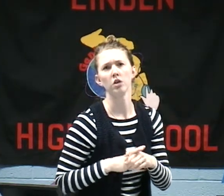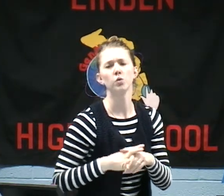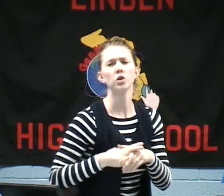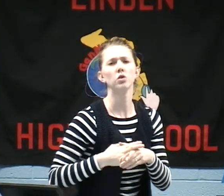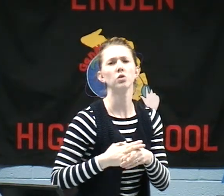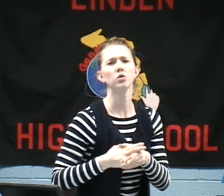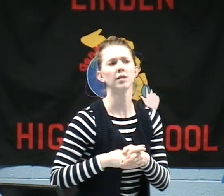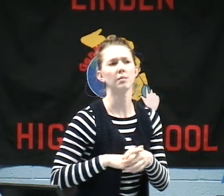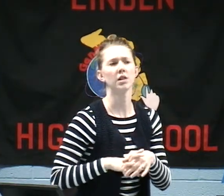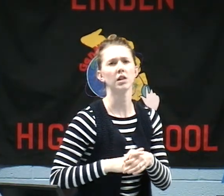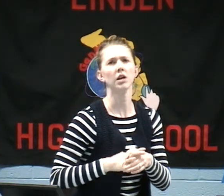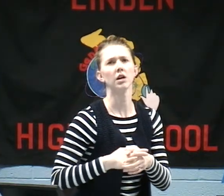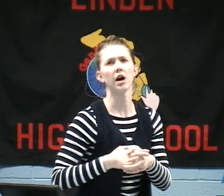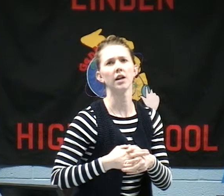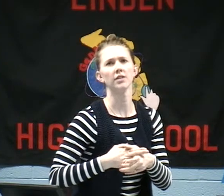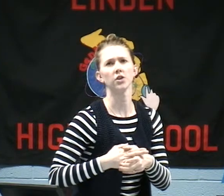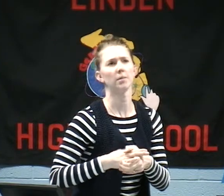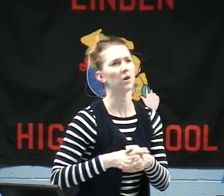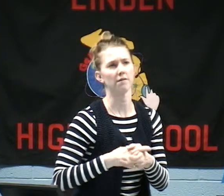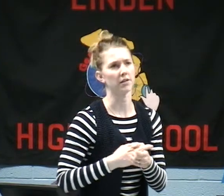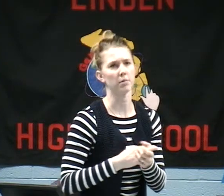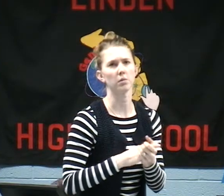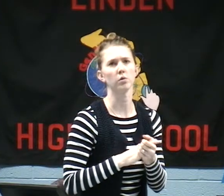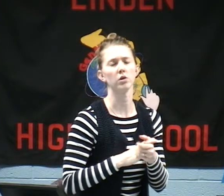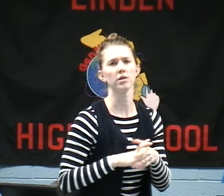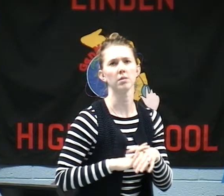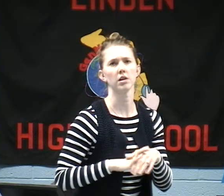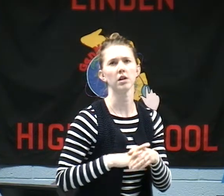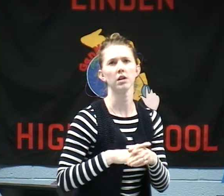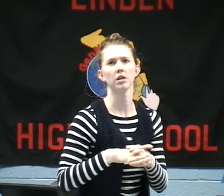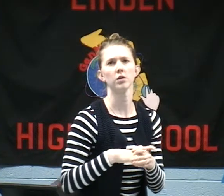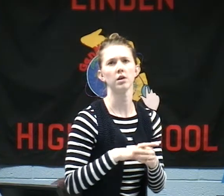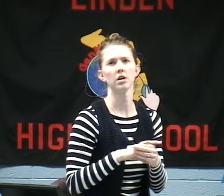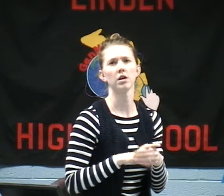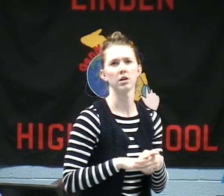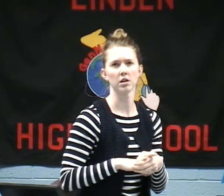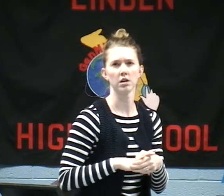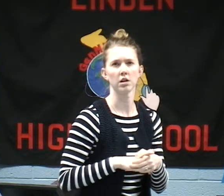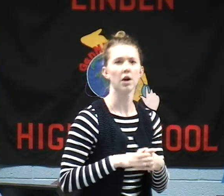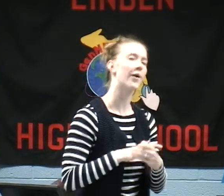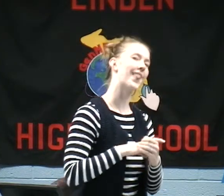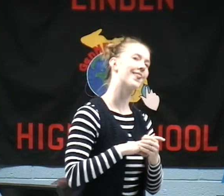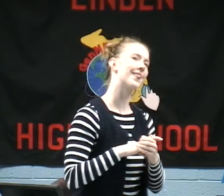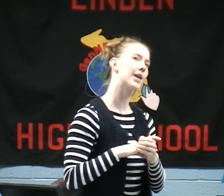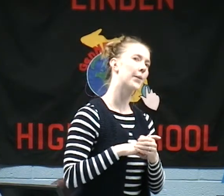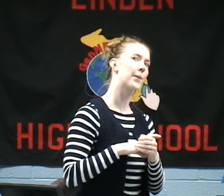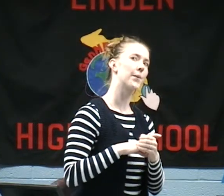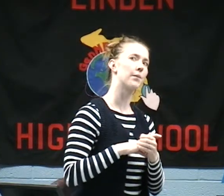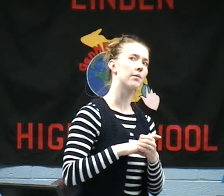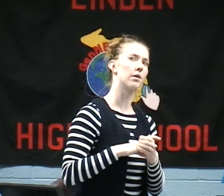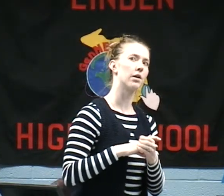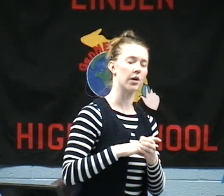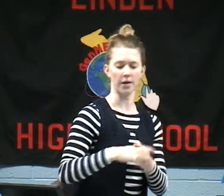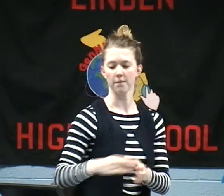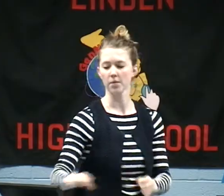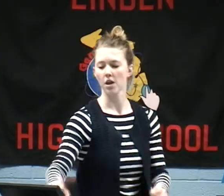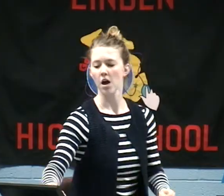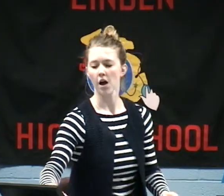Will you send me the link on Instagram? I don't have Facebook, but will you send me the link to it? Okay. Okay. All